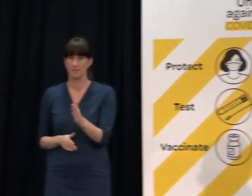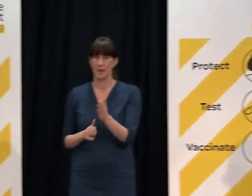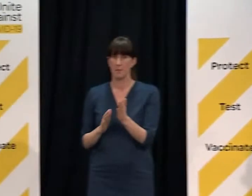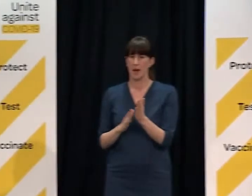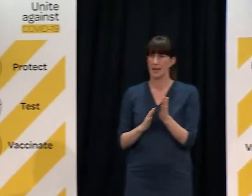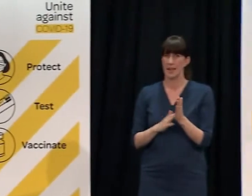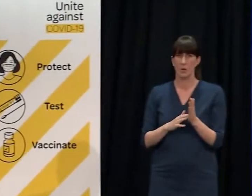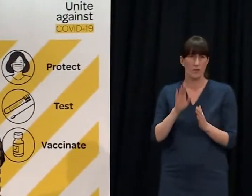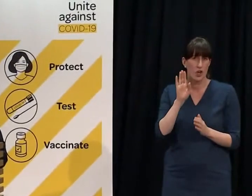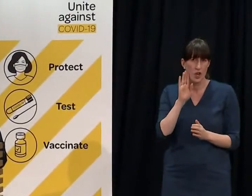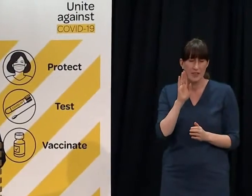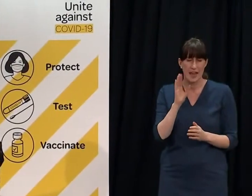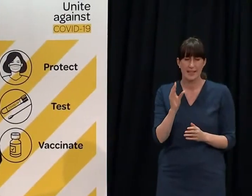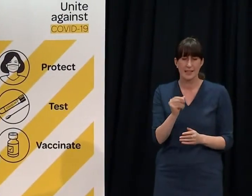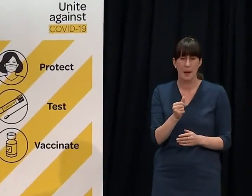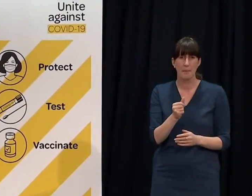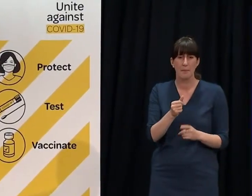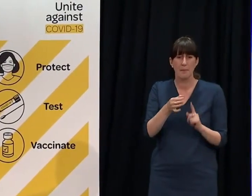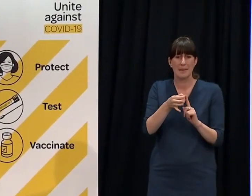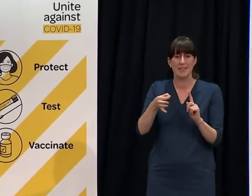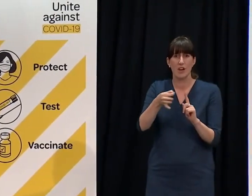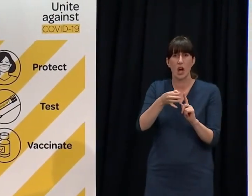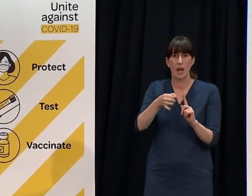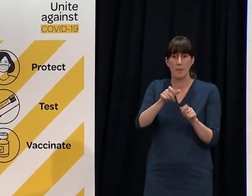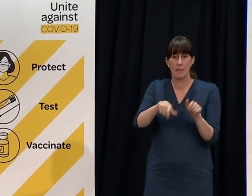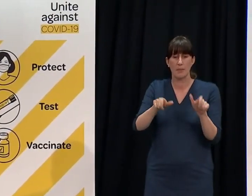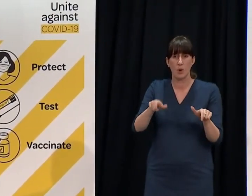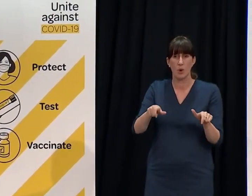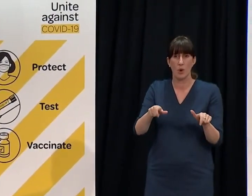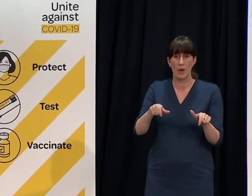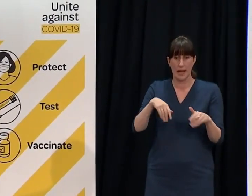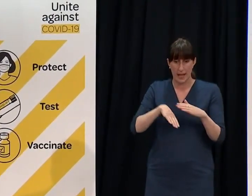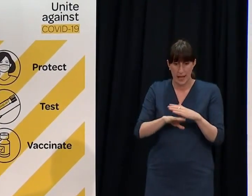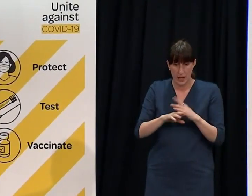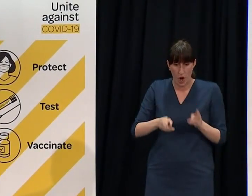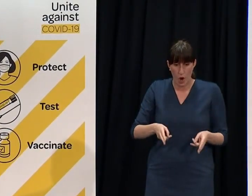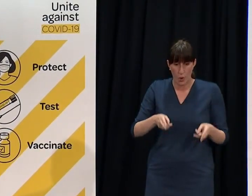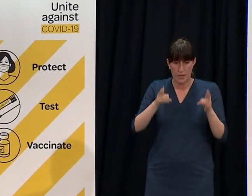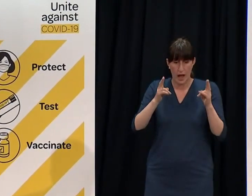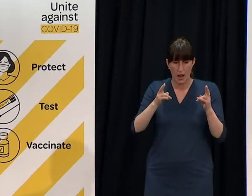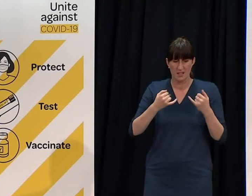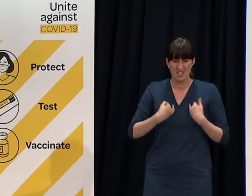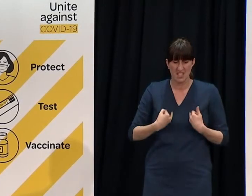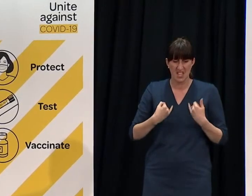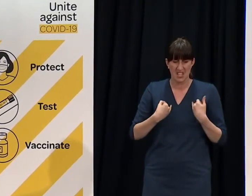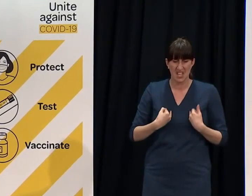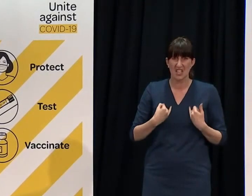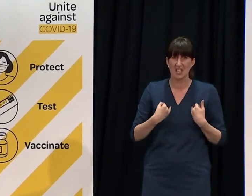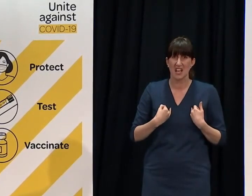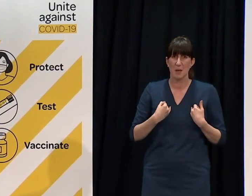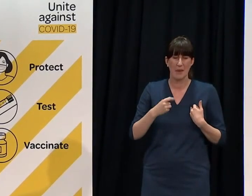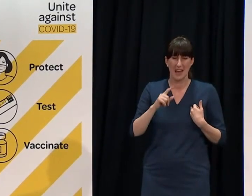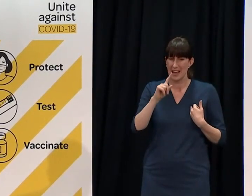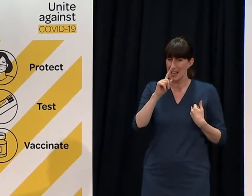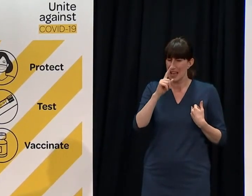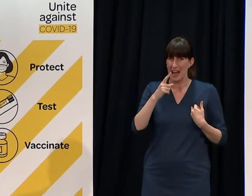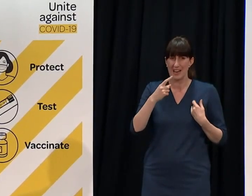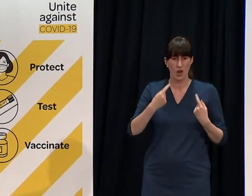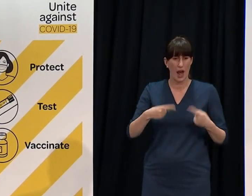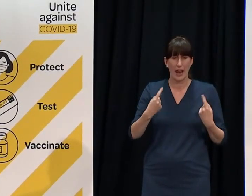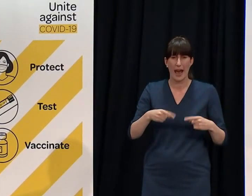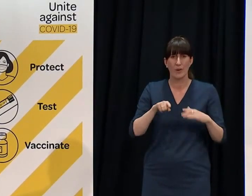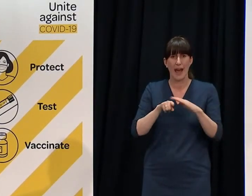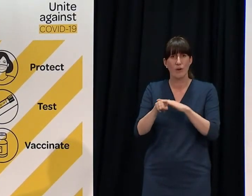in MIQ wanting to go to the hospital but who are being prevented from doing so. What's your understanding of this situation? Is